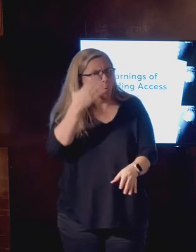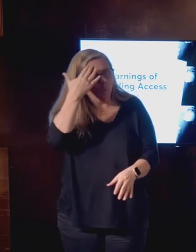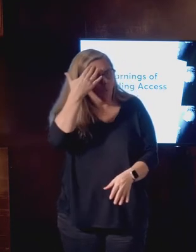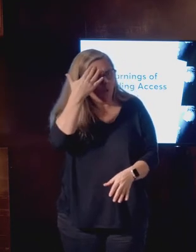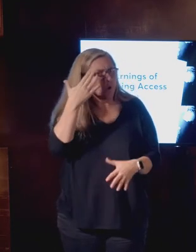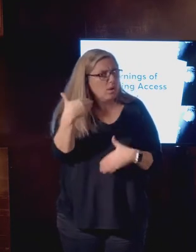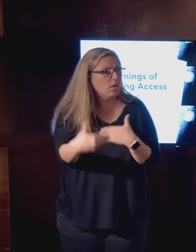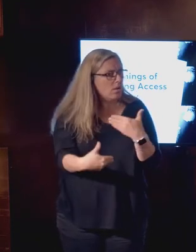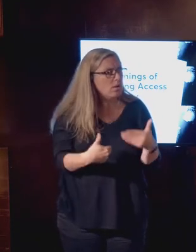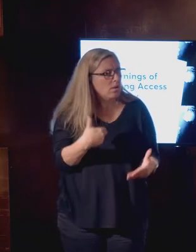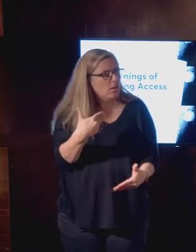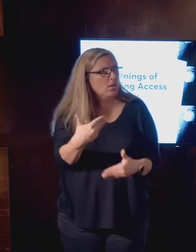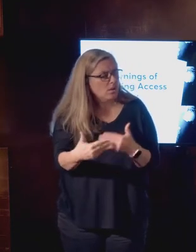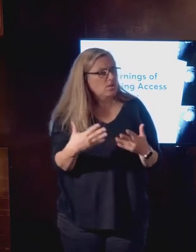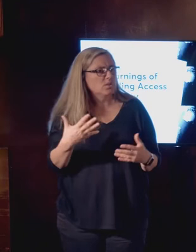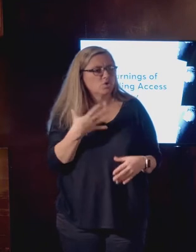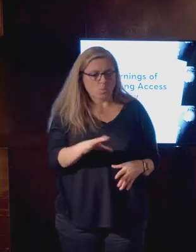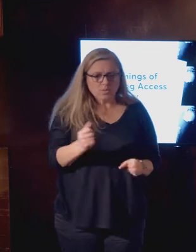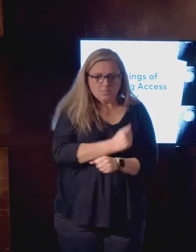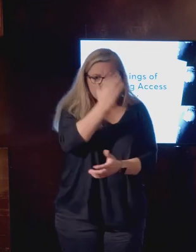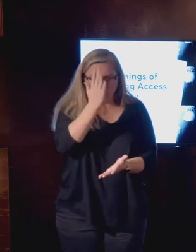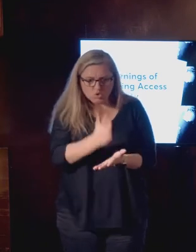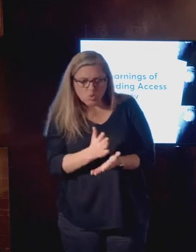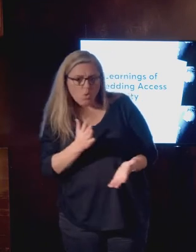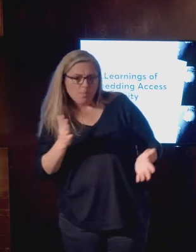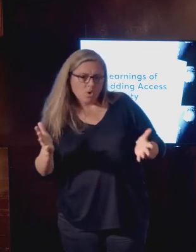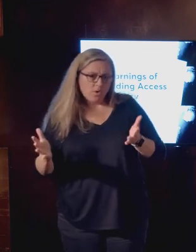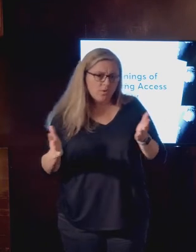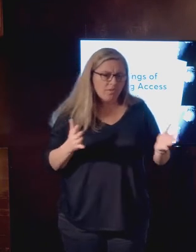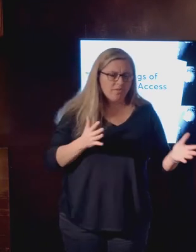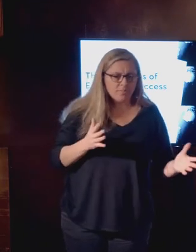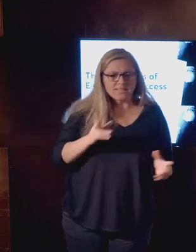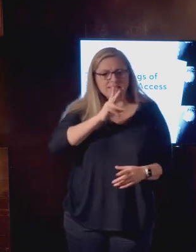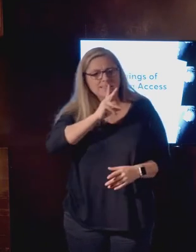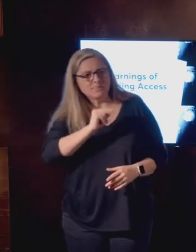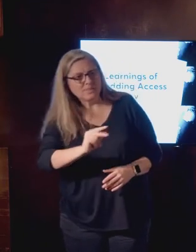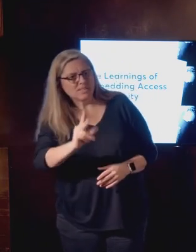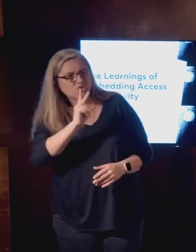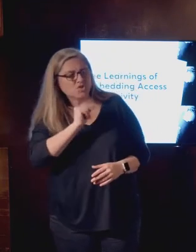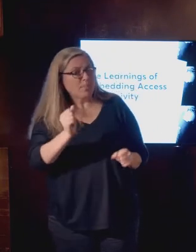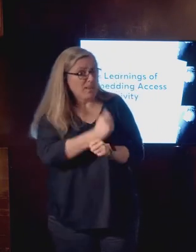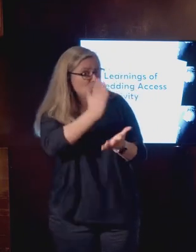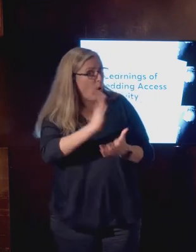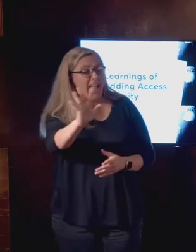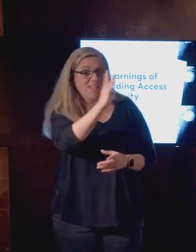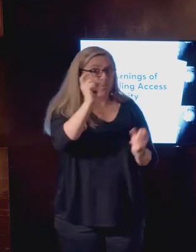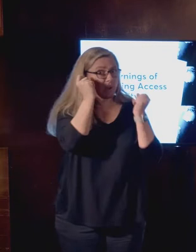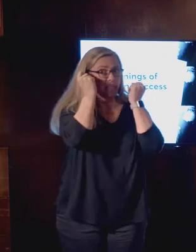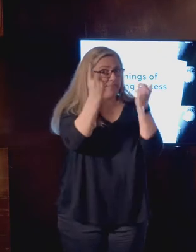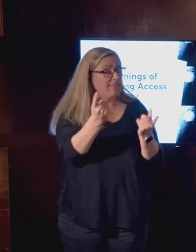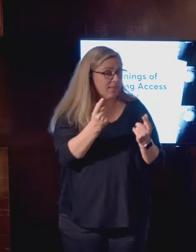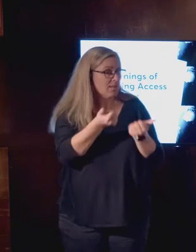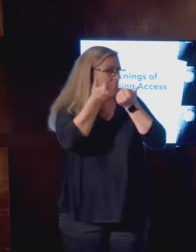take note of being slow in her movements, in her speech, so that everybody can understand. And that was a really great thing to hear from